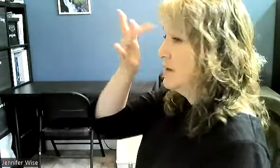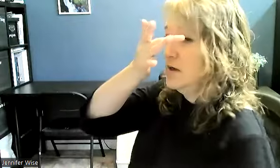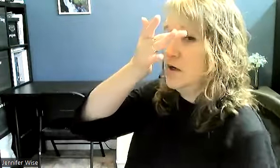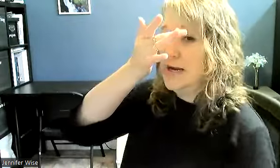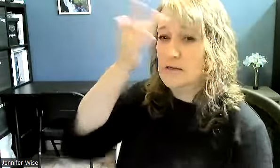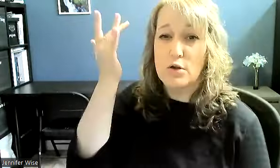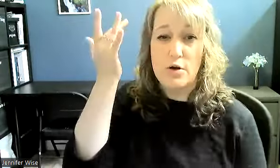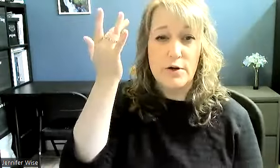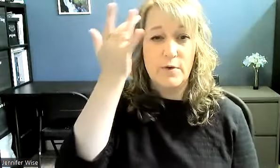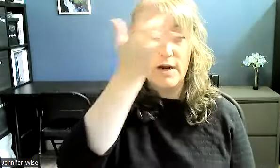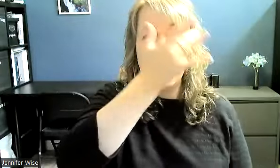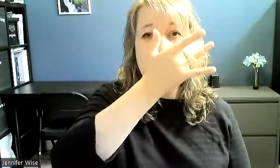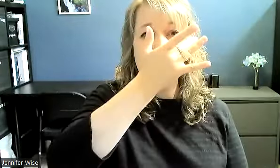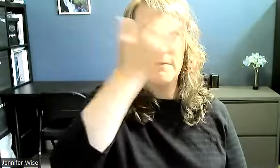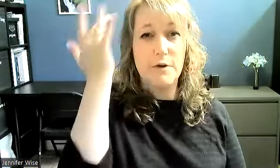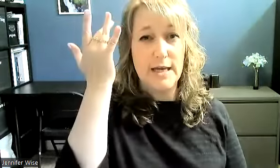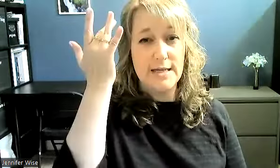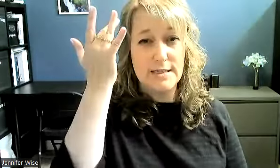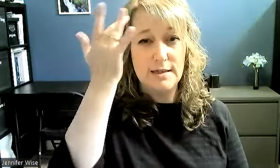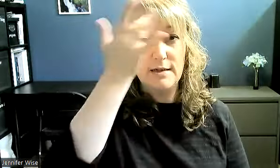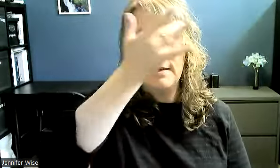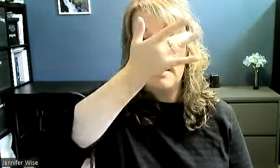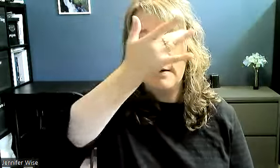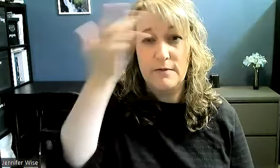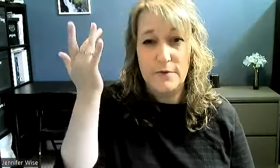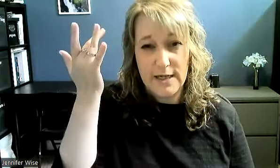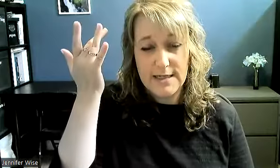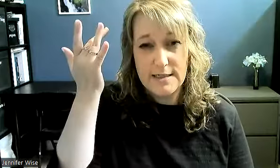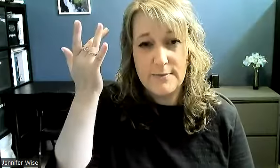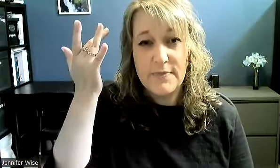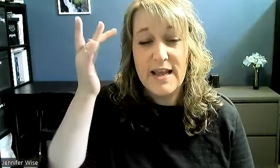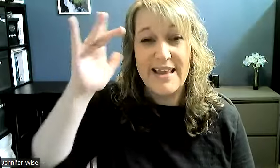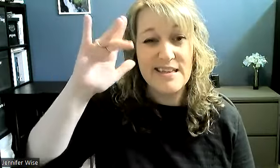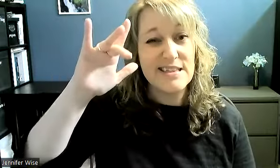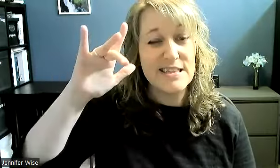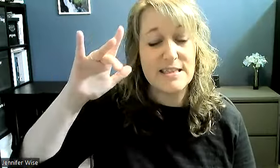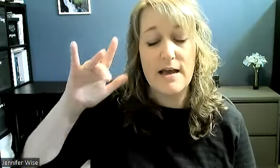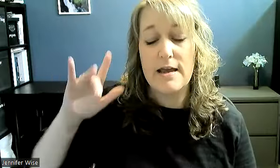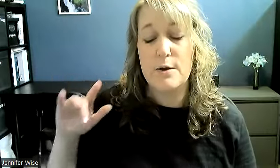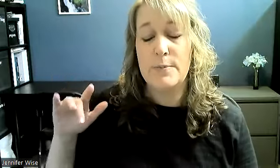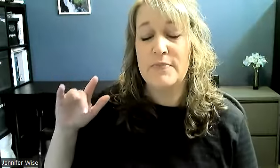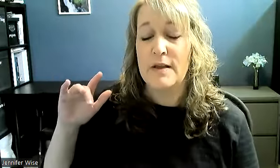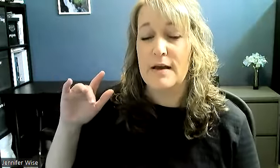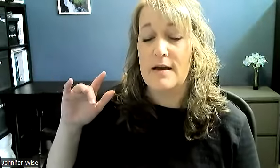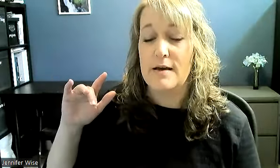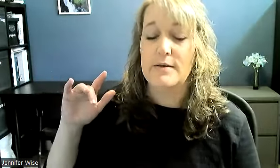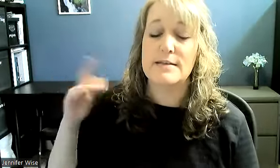your hand along your forehead. Forget. Forget. And this is the sign, is a sign